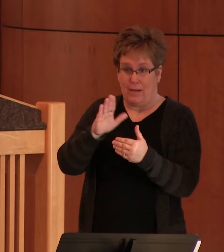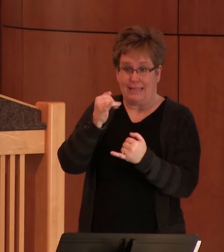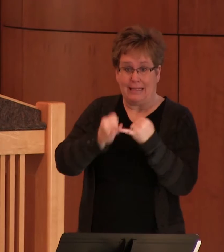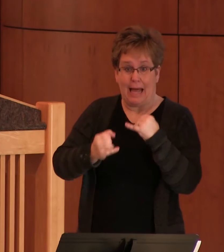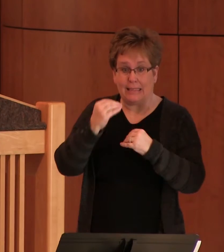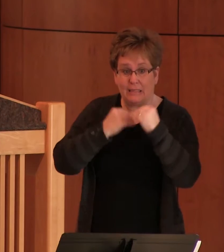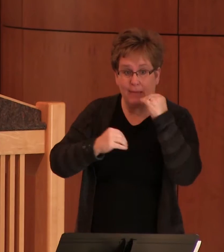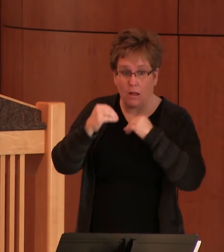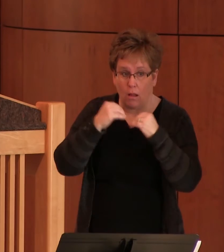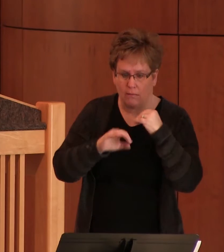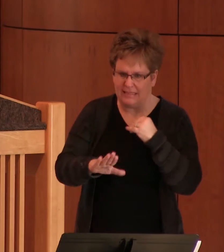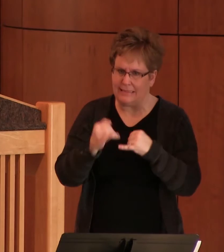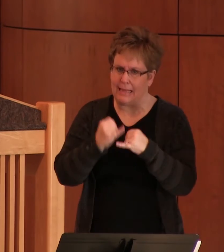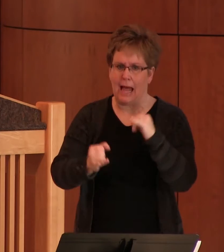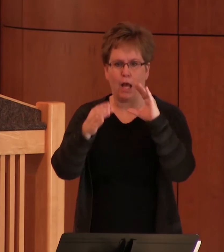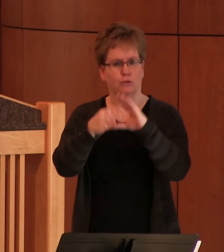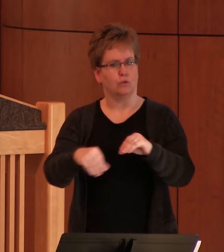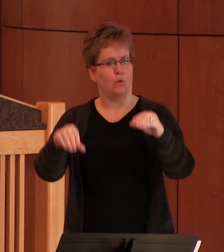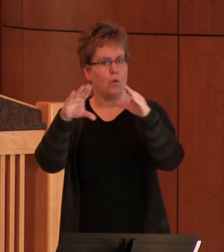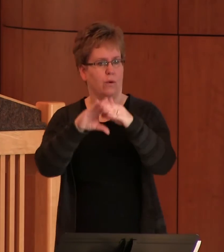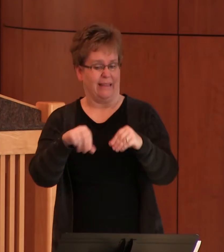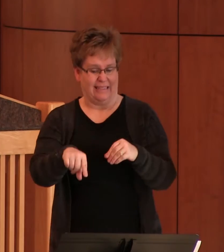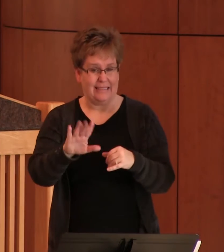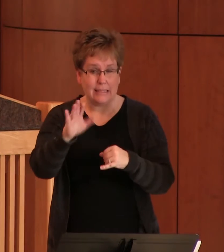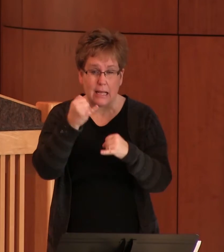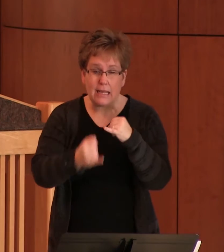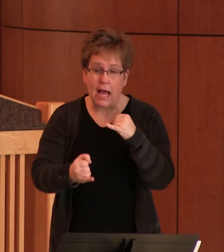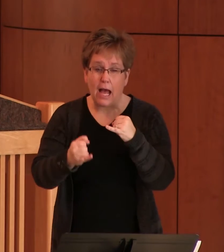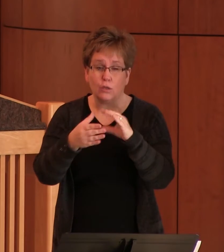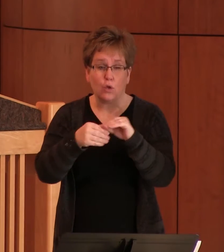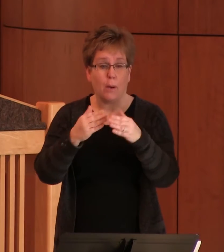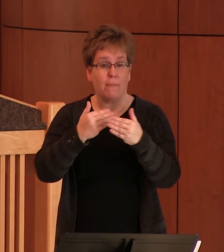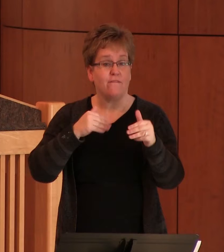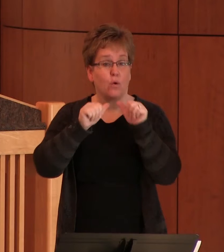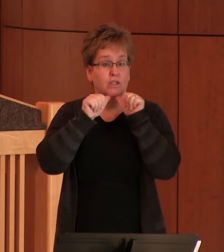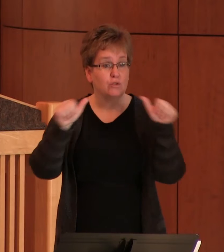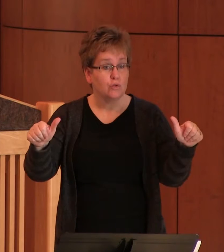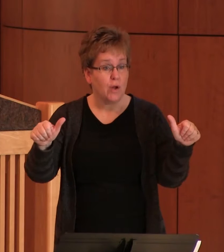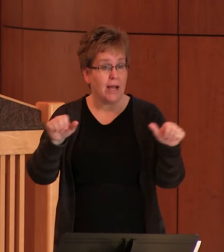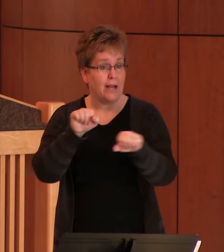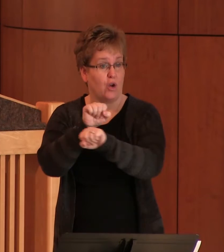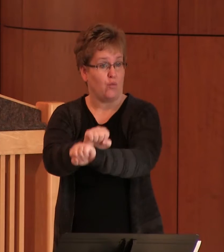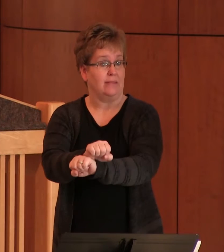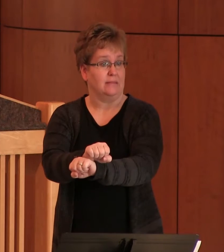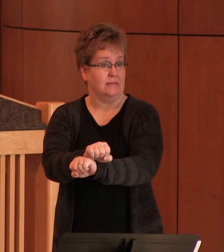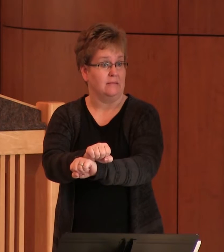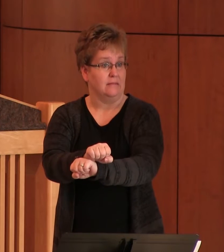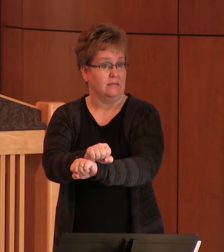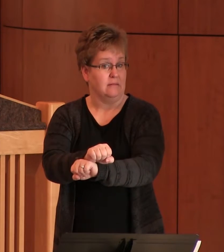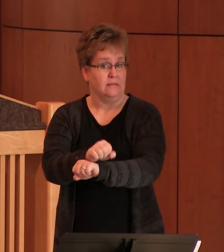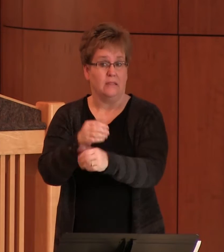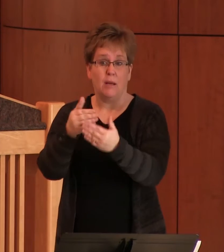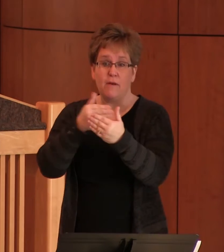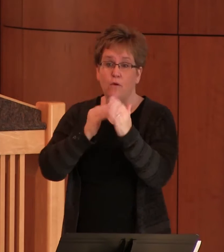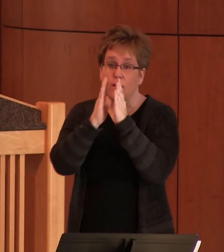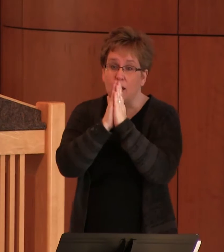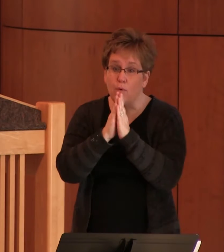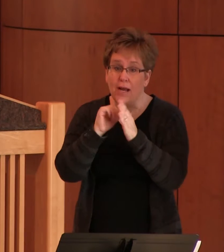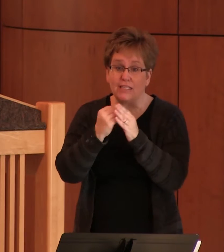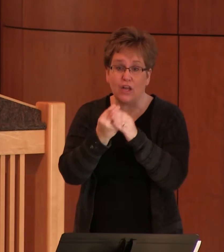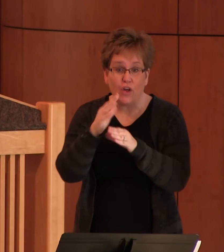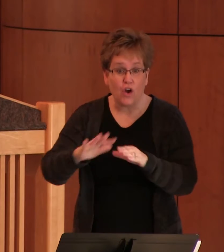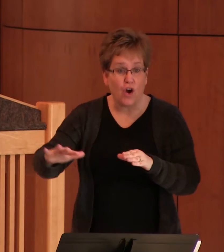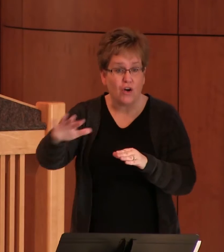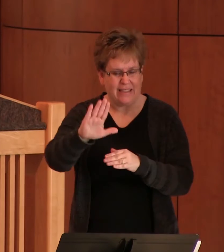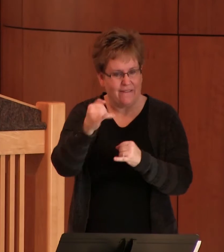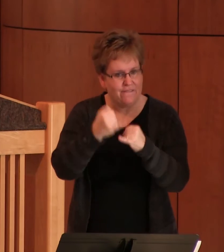his followers. Final words before he is betrayed and arrested. Before he prays in a garden. Final